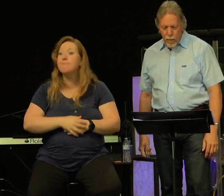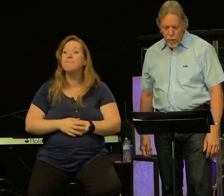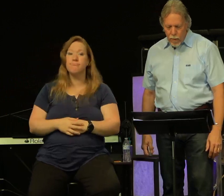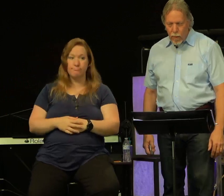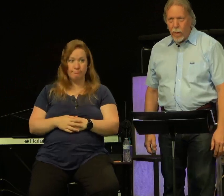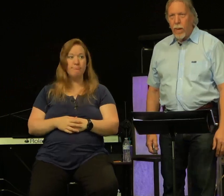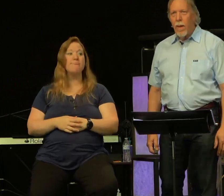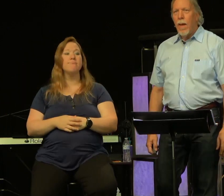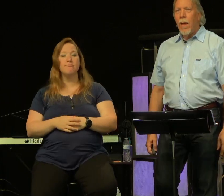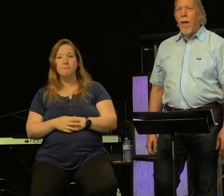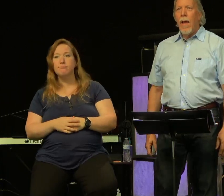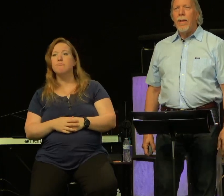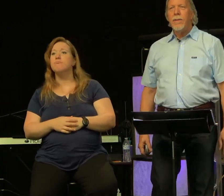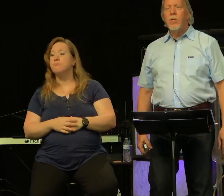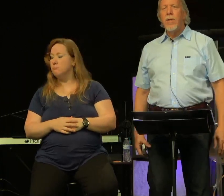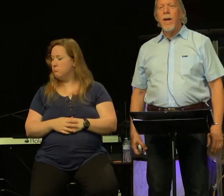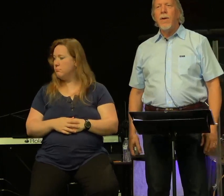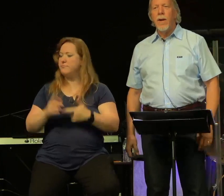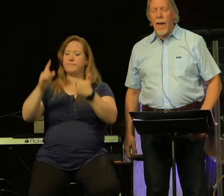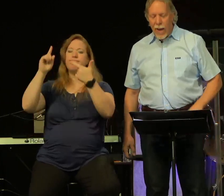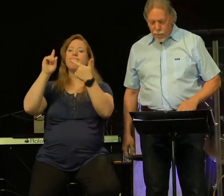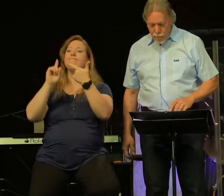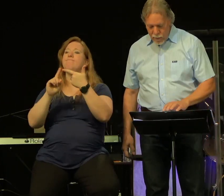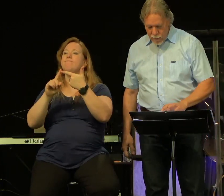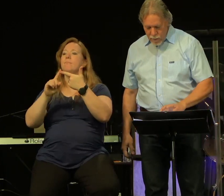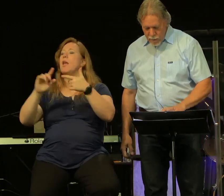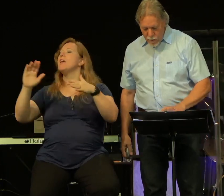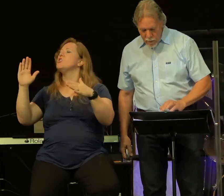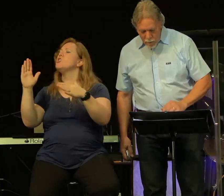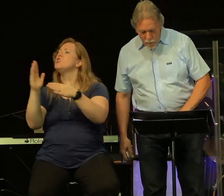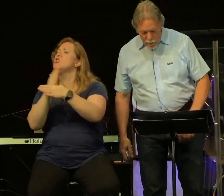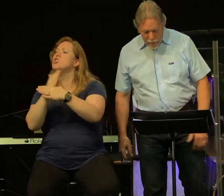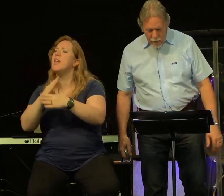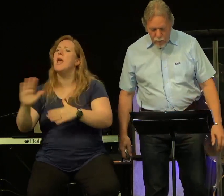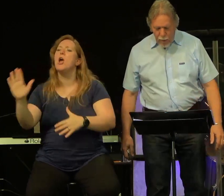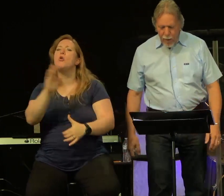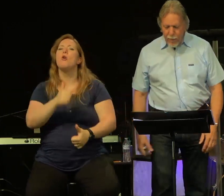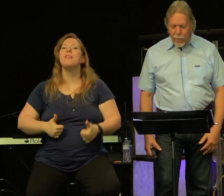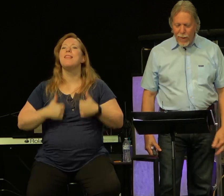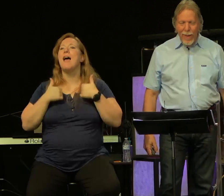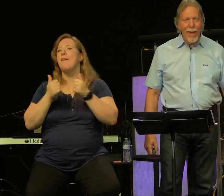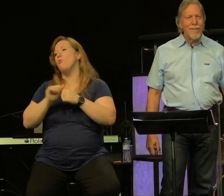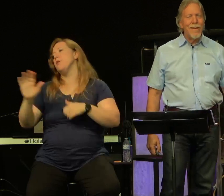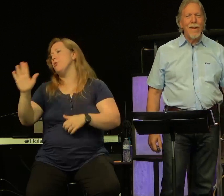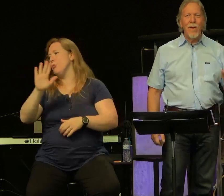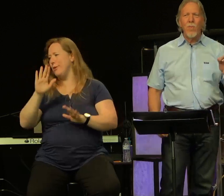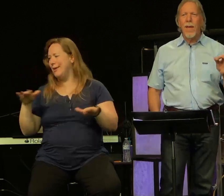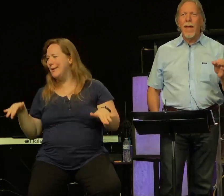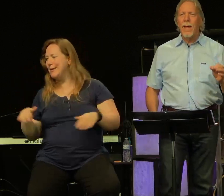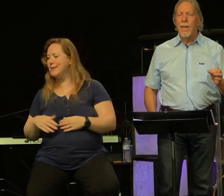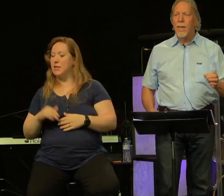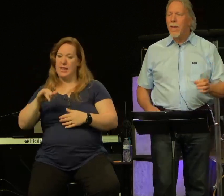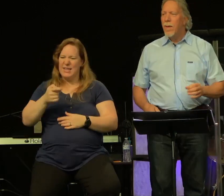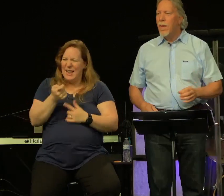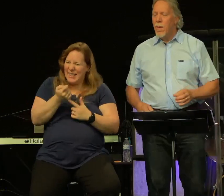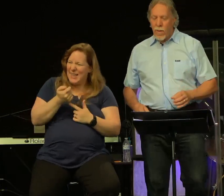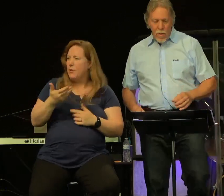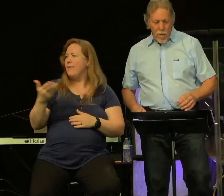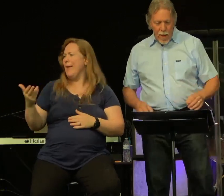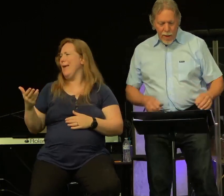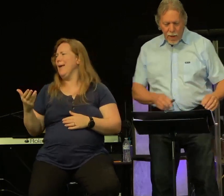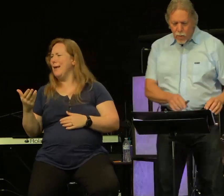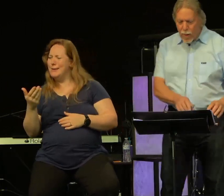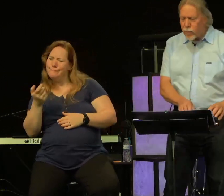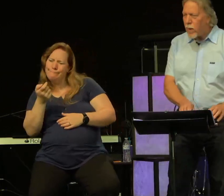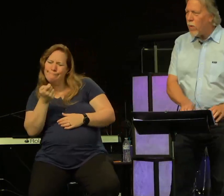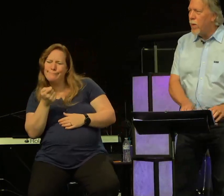Amen. Amen. And then share your life with your kids. What I mean by that, that's a little thing.